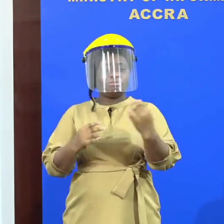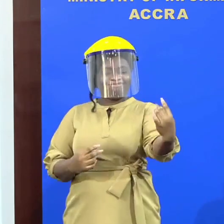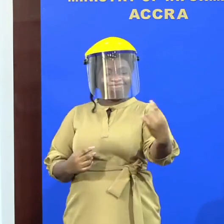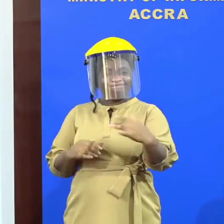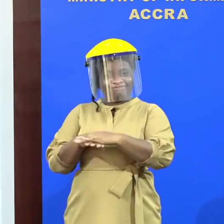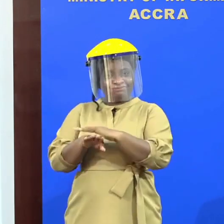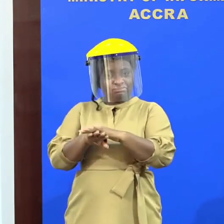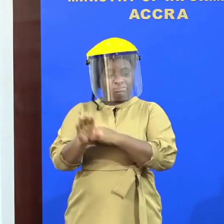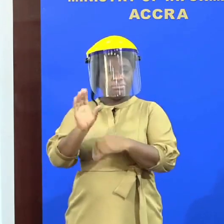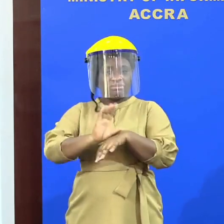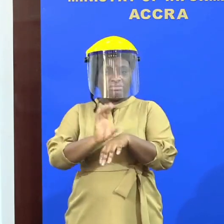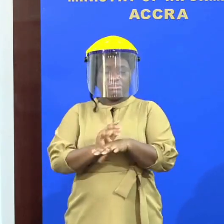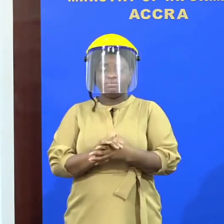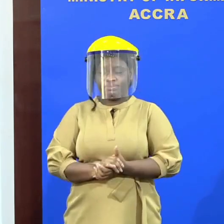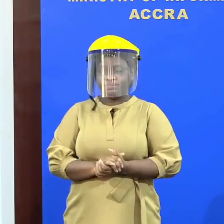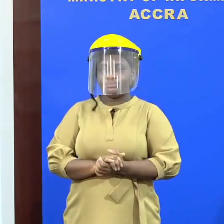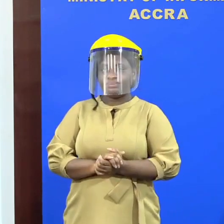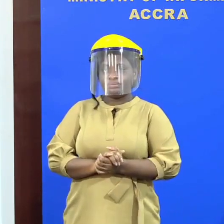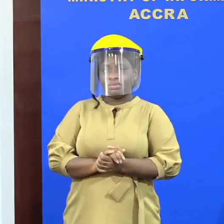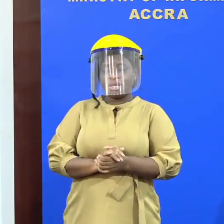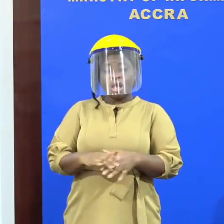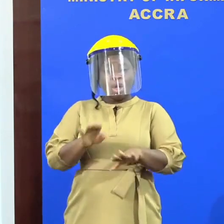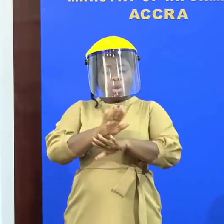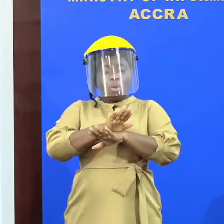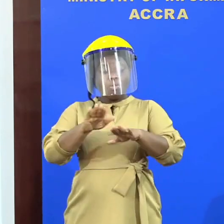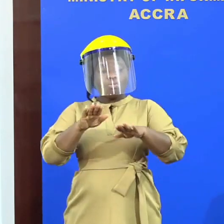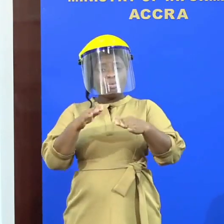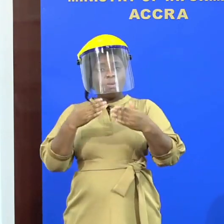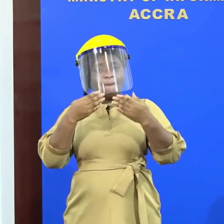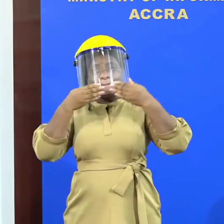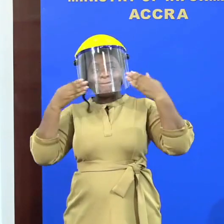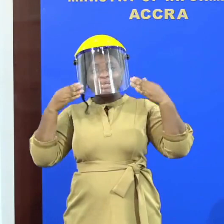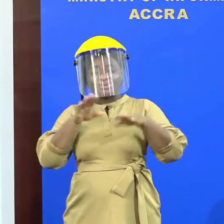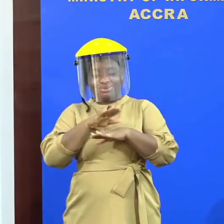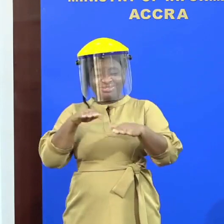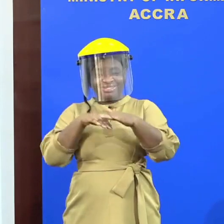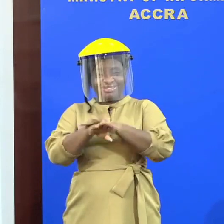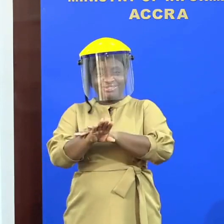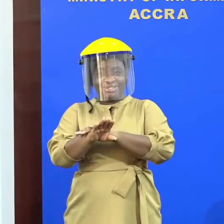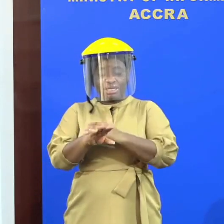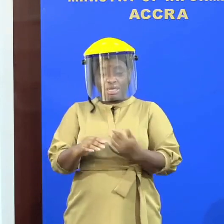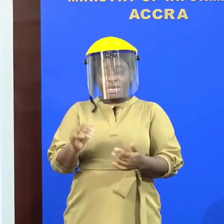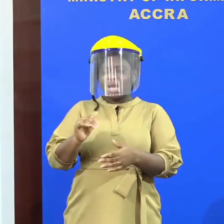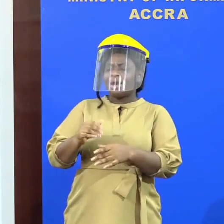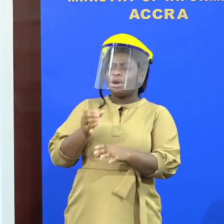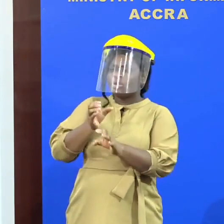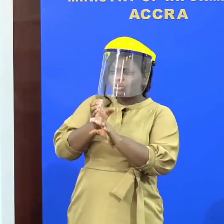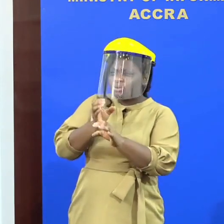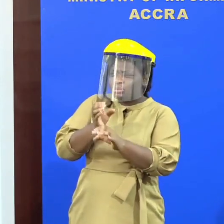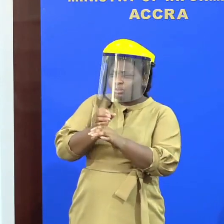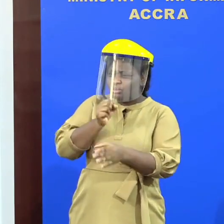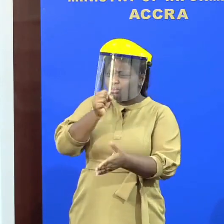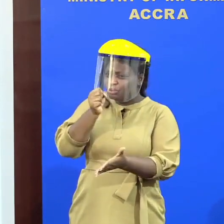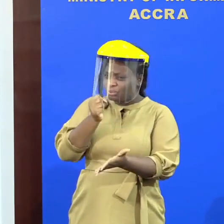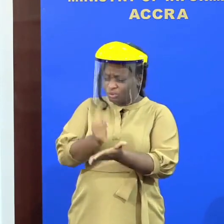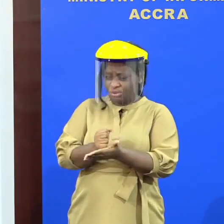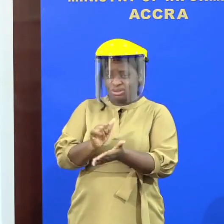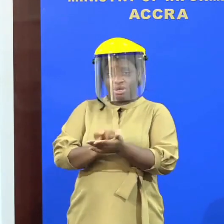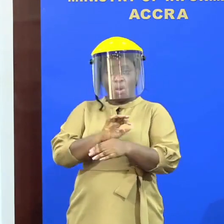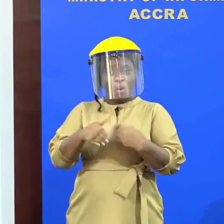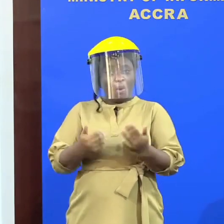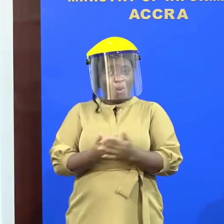protecting themselves. The no mask, no entry, and the maintenance of wearing a mask should be enforced in all